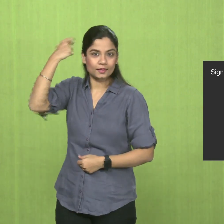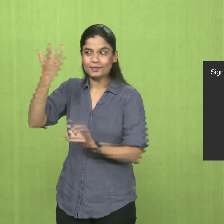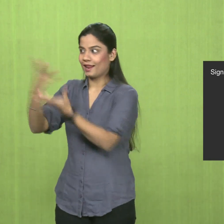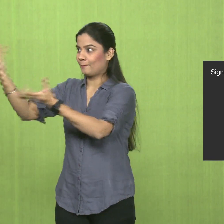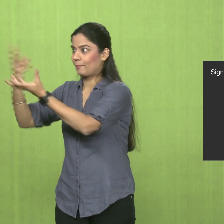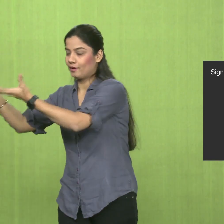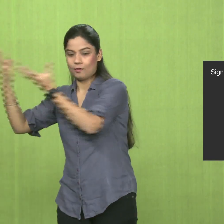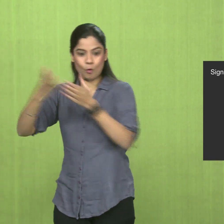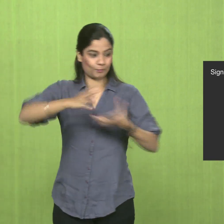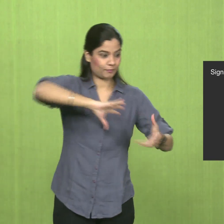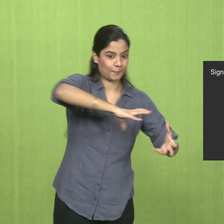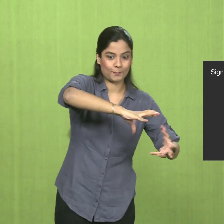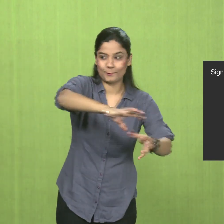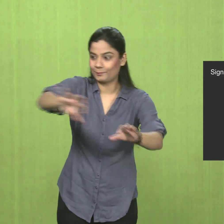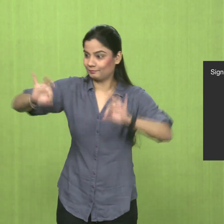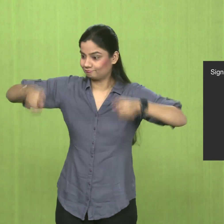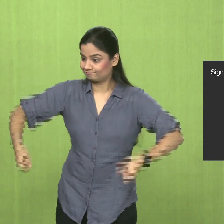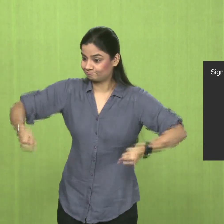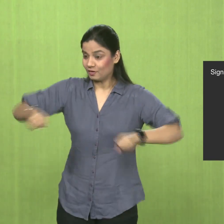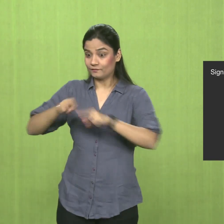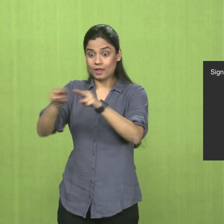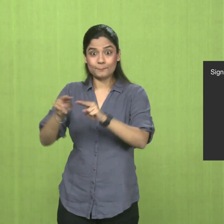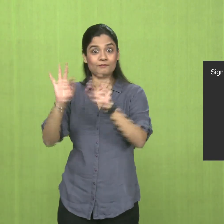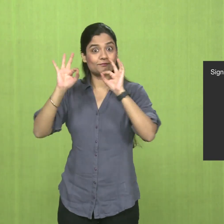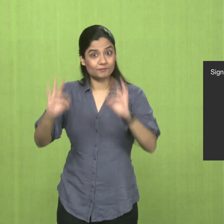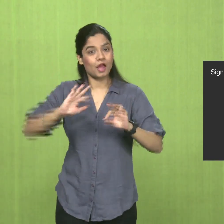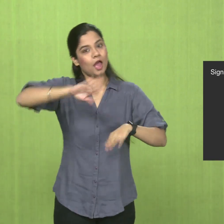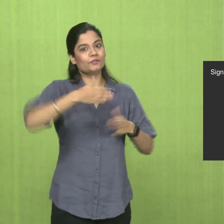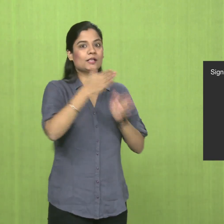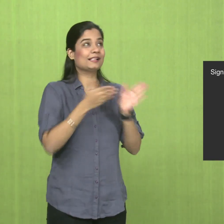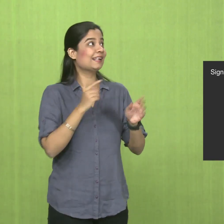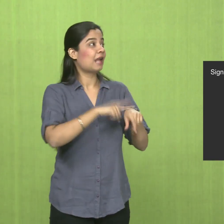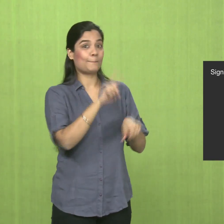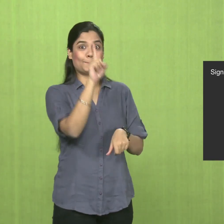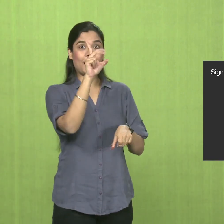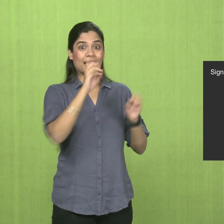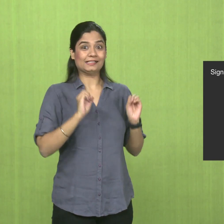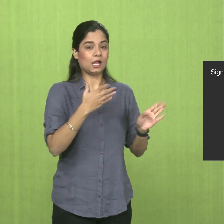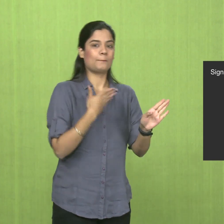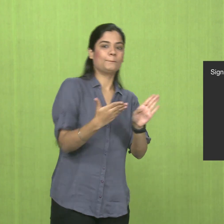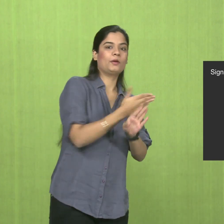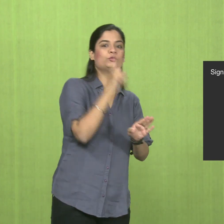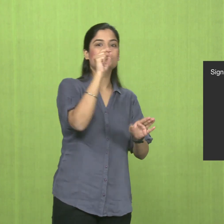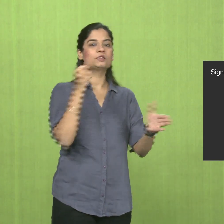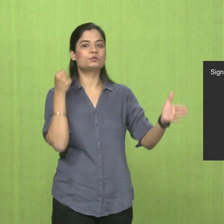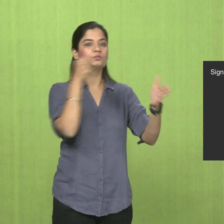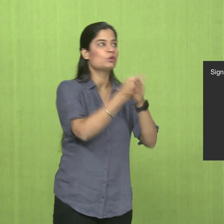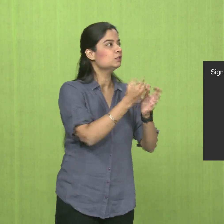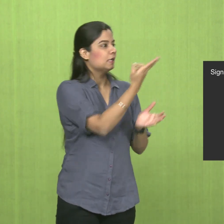for the journey, or comb is not there, so we'll go to the market and buy it. And then we will reach the station